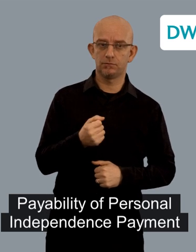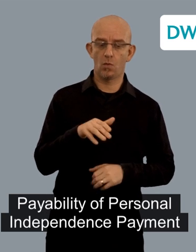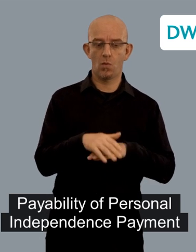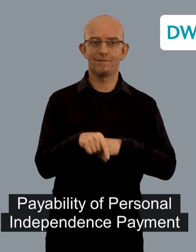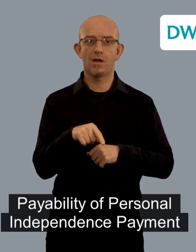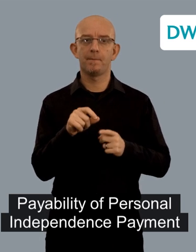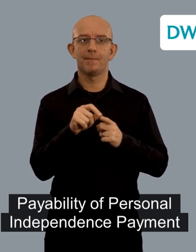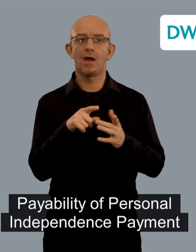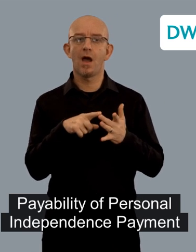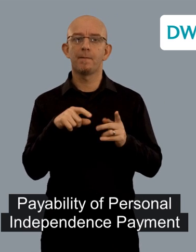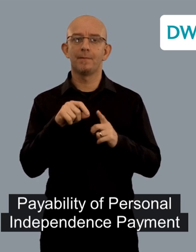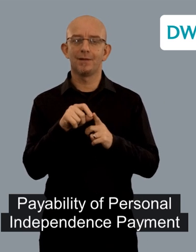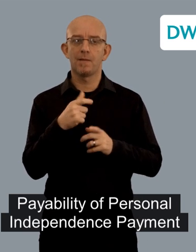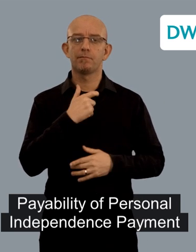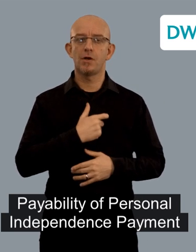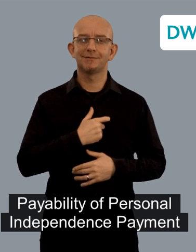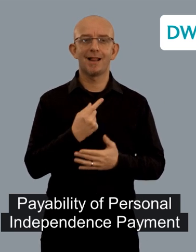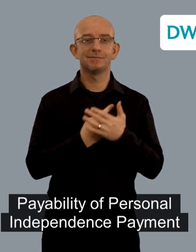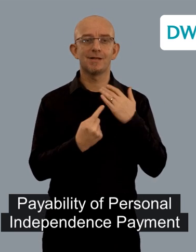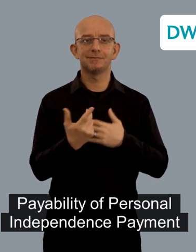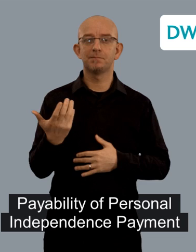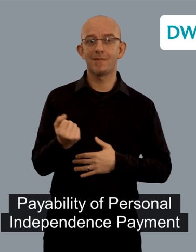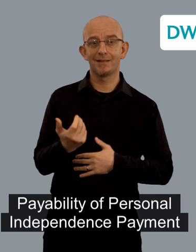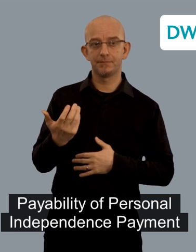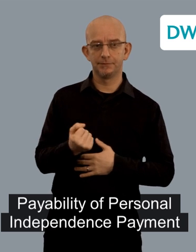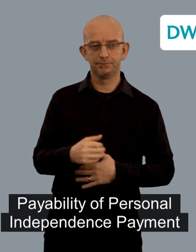Payability of personal independence payment.